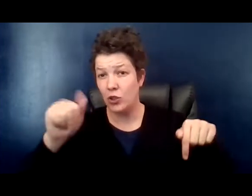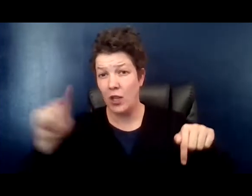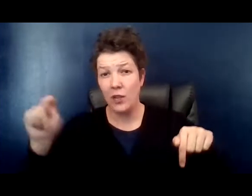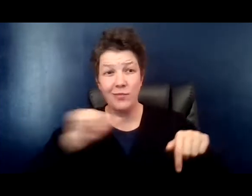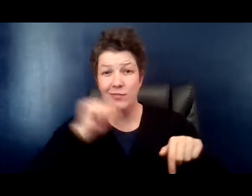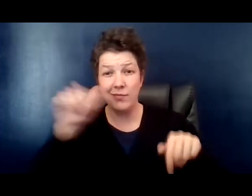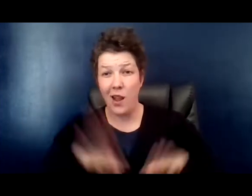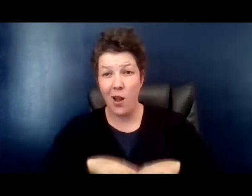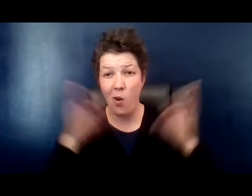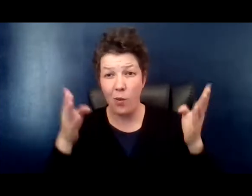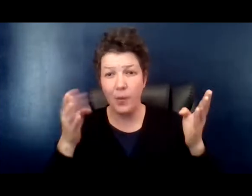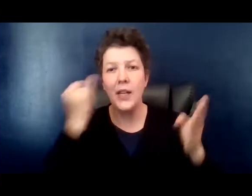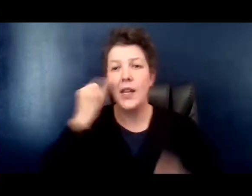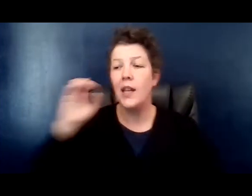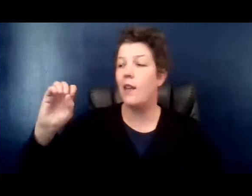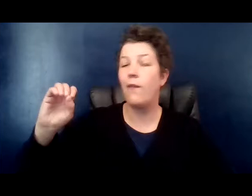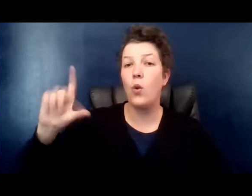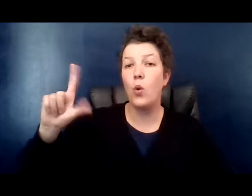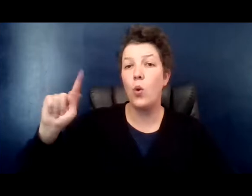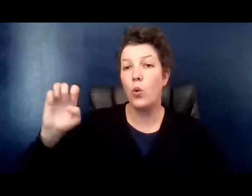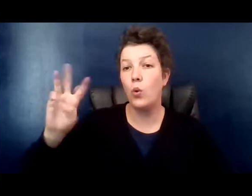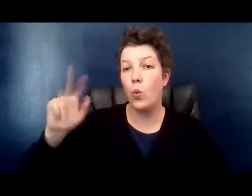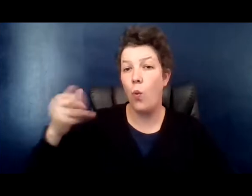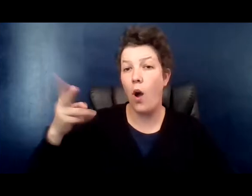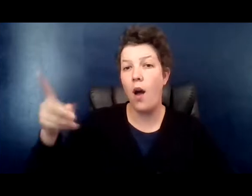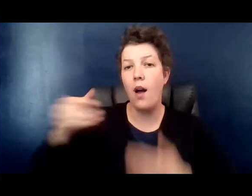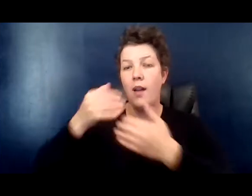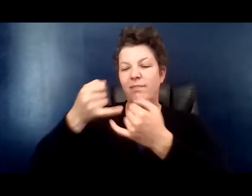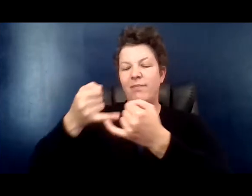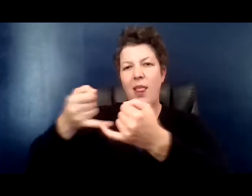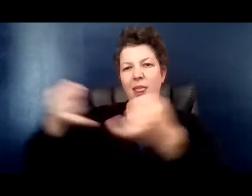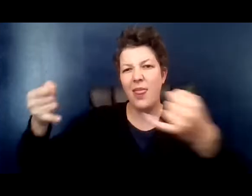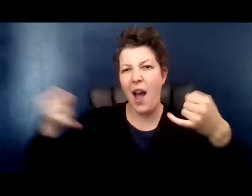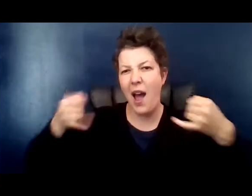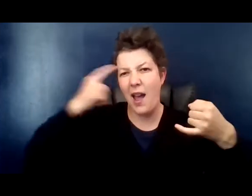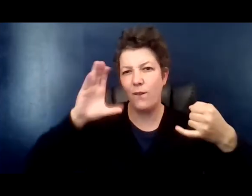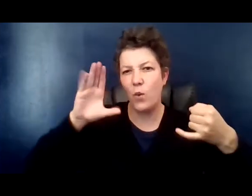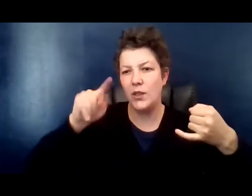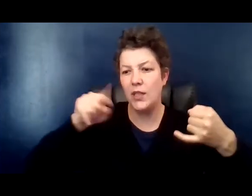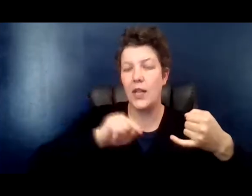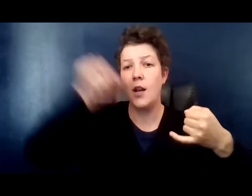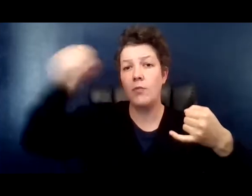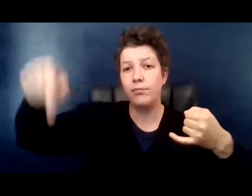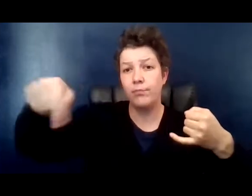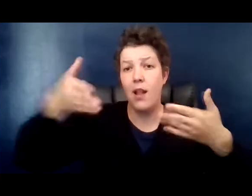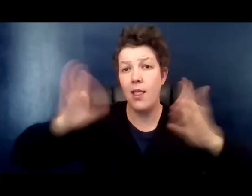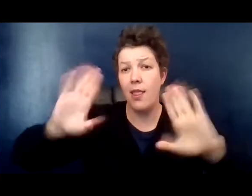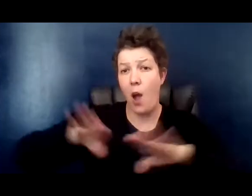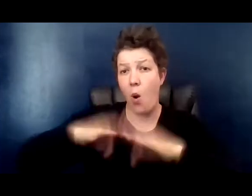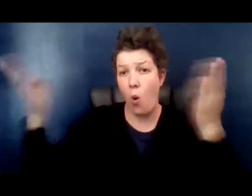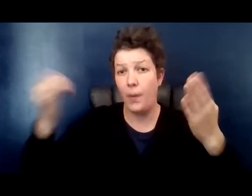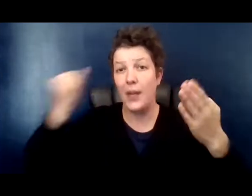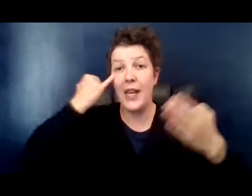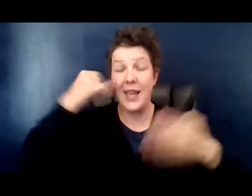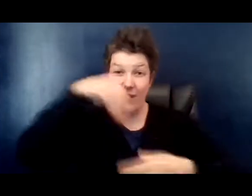allowed to reopen, but a business within city limits will need to get authority from Mayor Burke's office, correct? Yes, that's